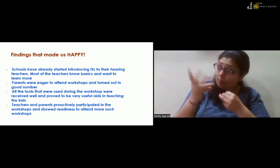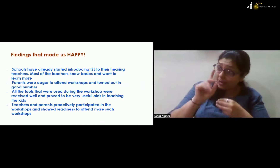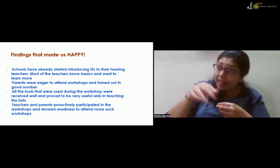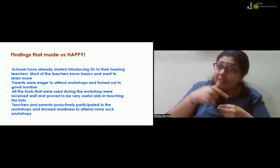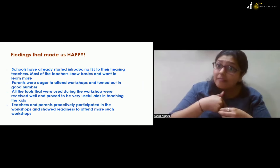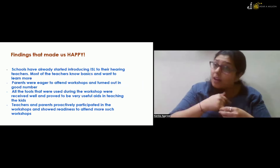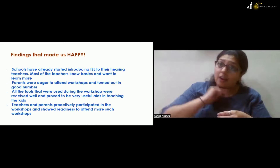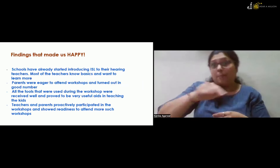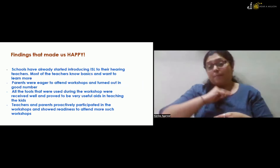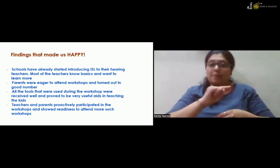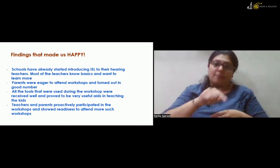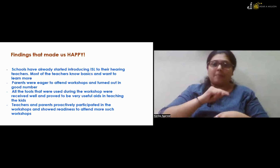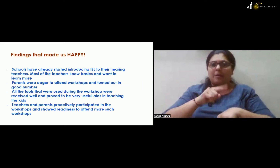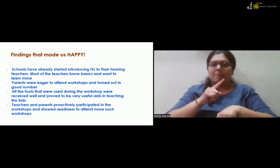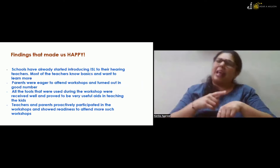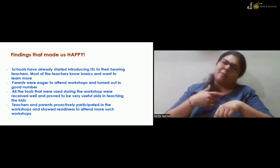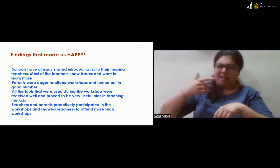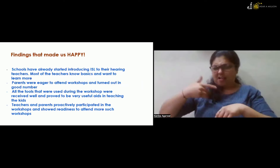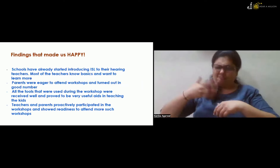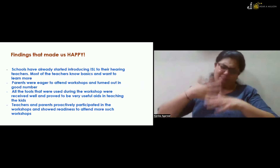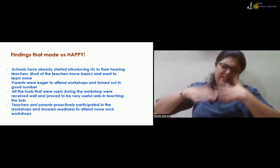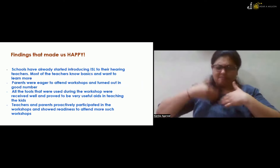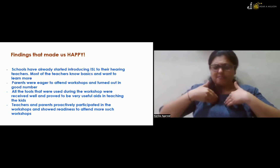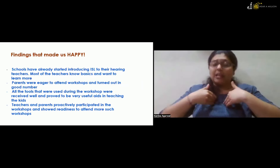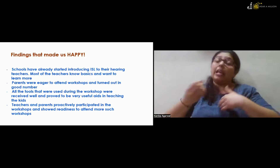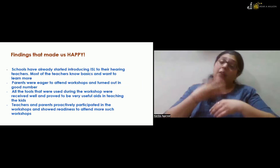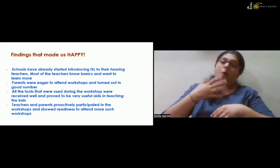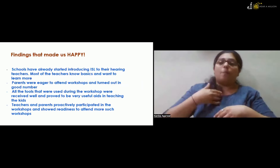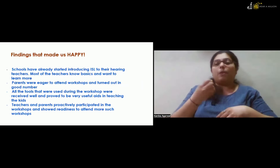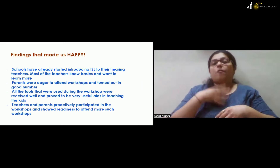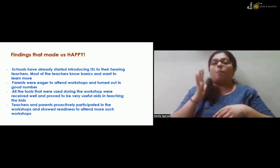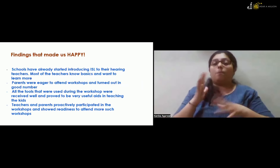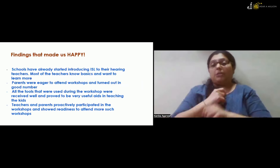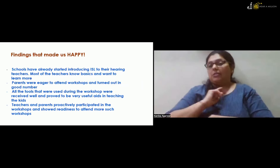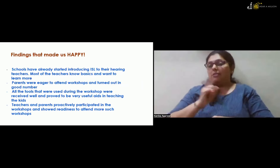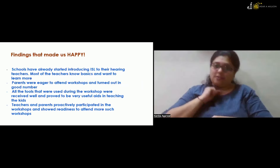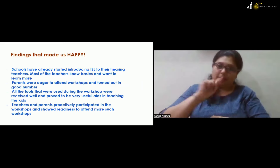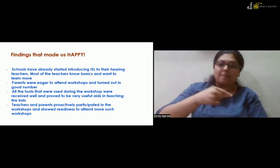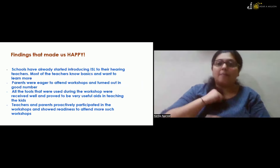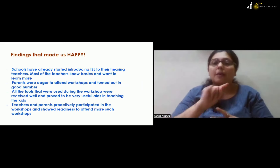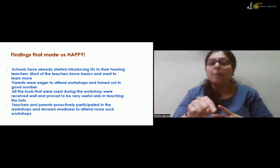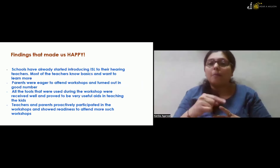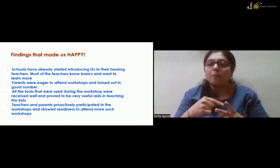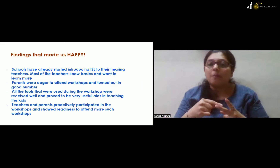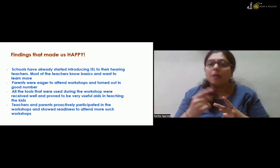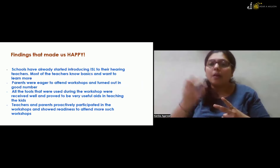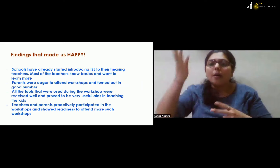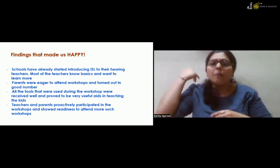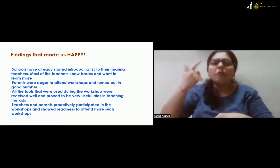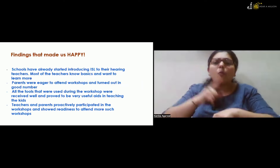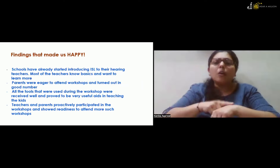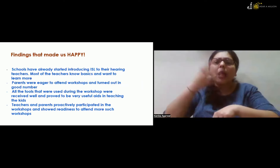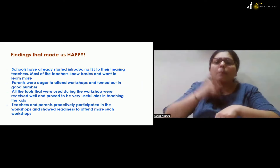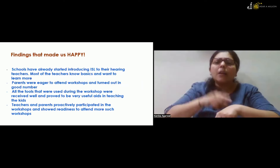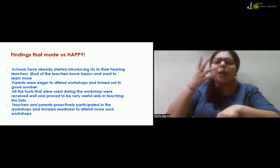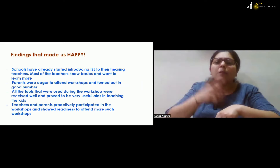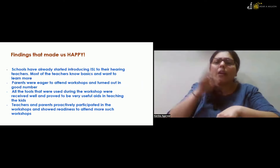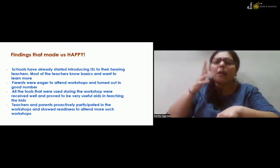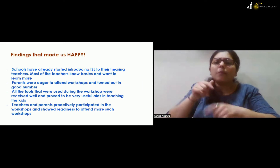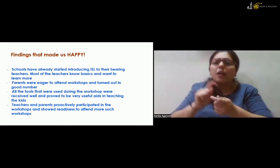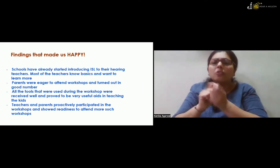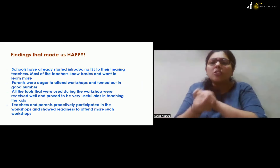Parents were very happy. They were eager to, attend the next workshops. They were like, no, we'll definitely not